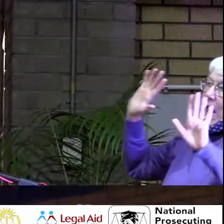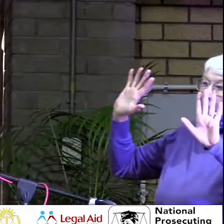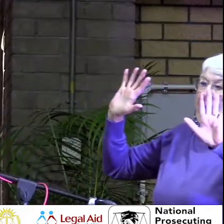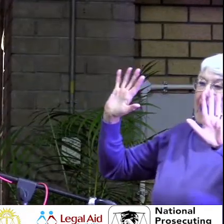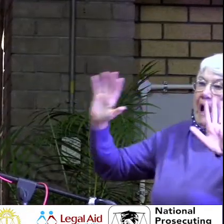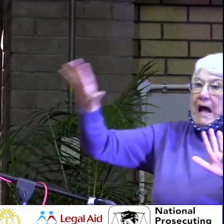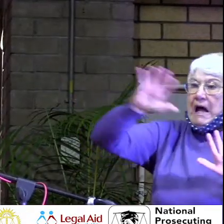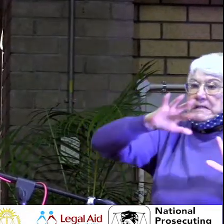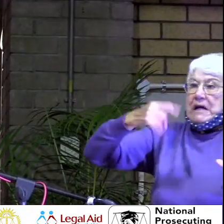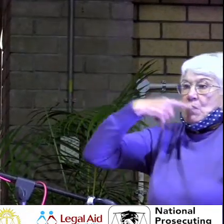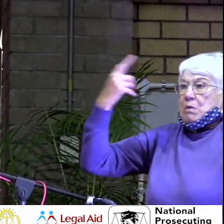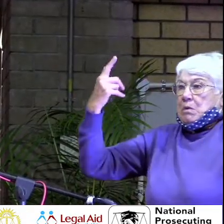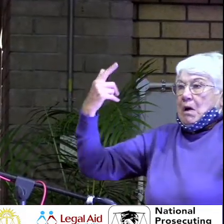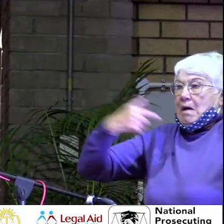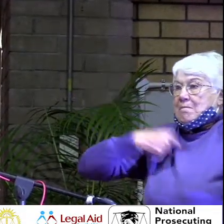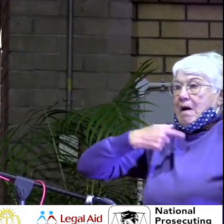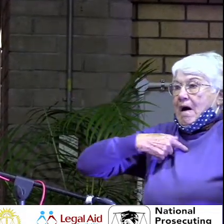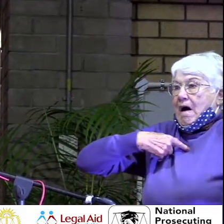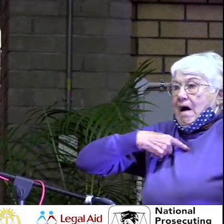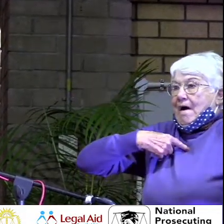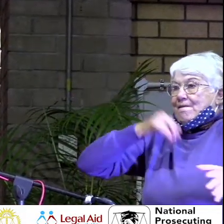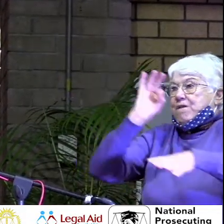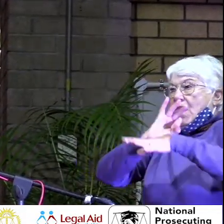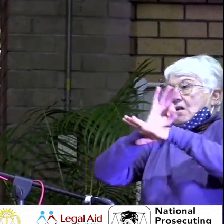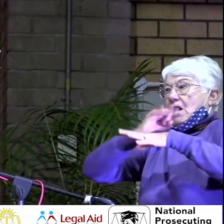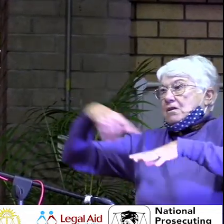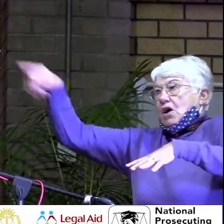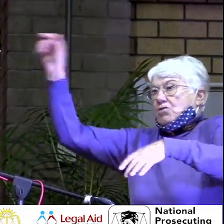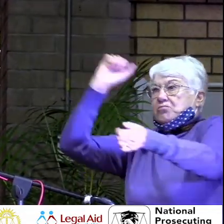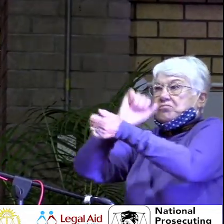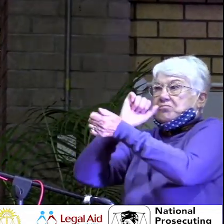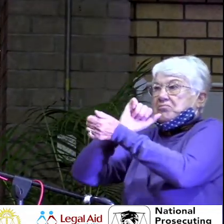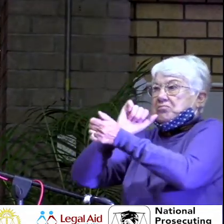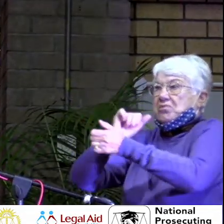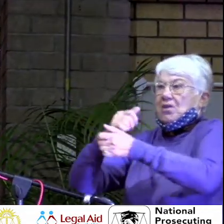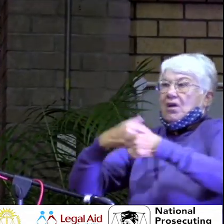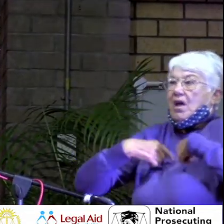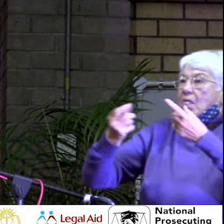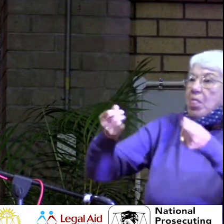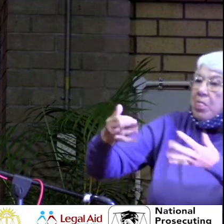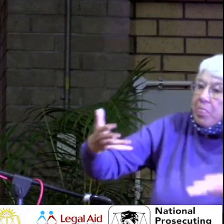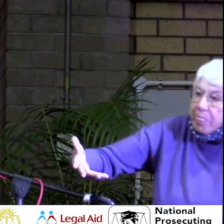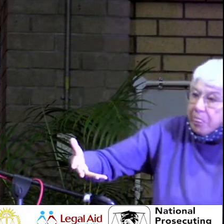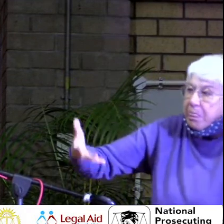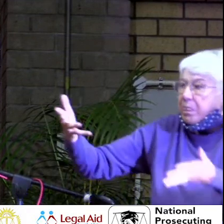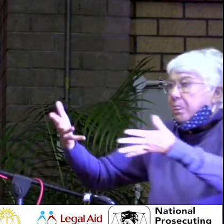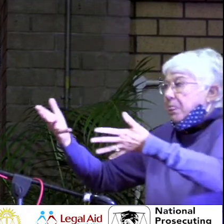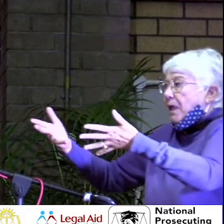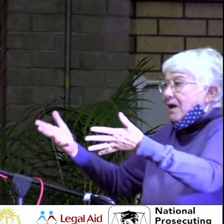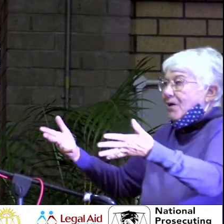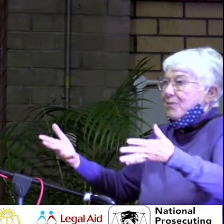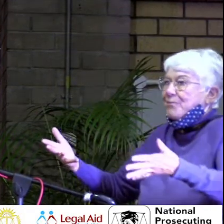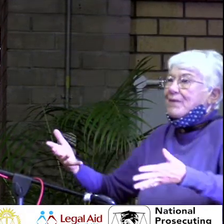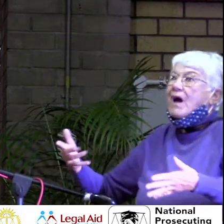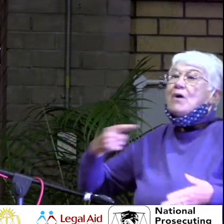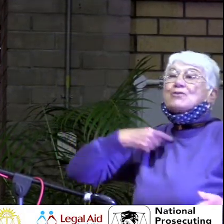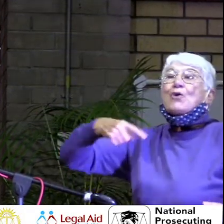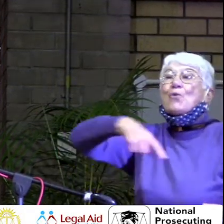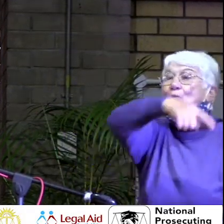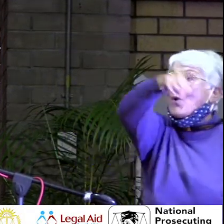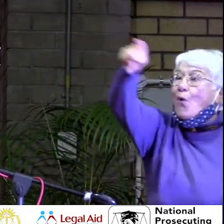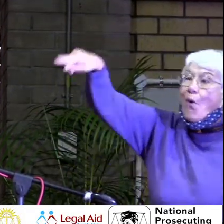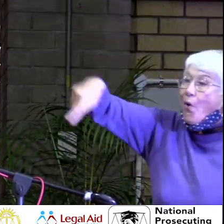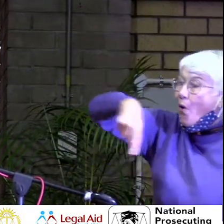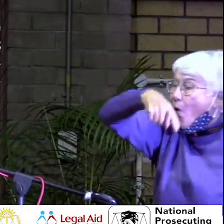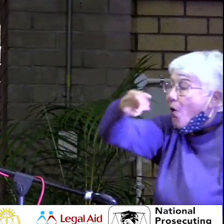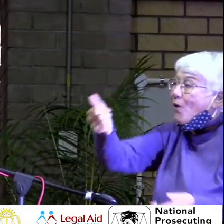And so we keep quiet at times. And so we also indirectly or directly contribute to the scourge